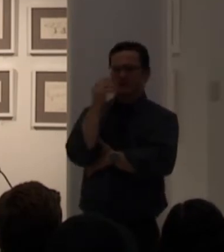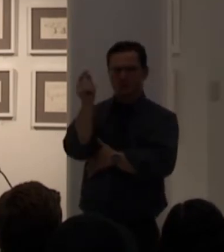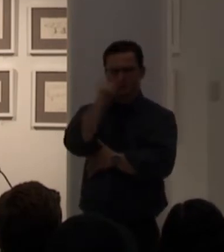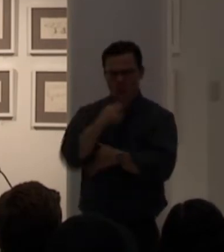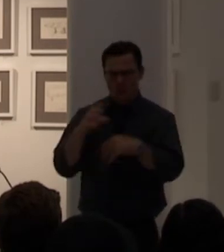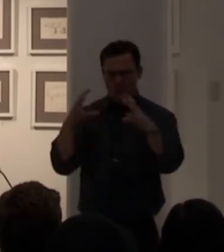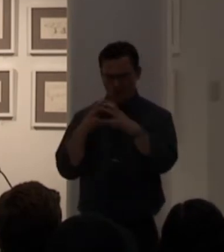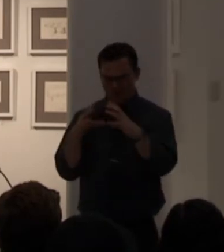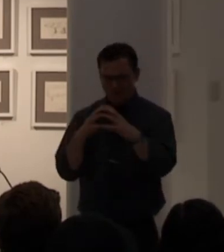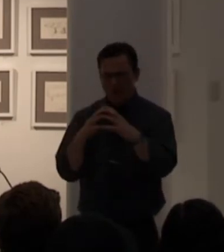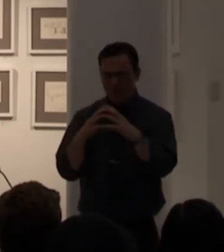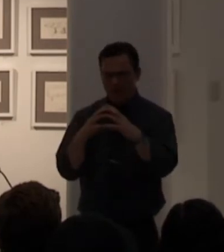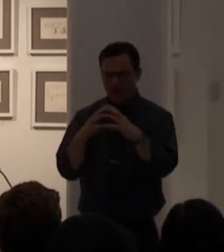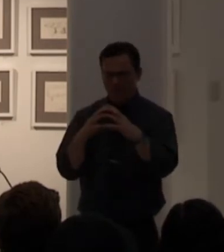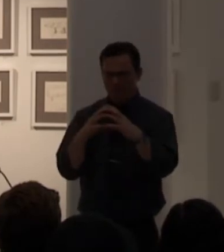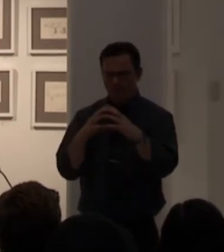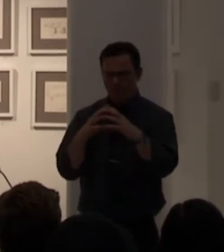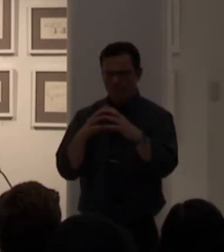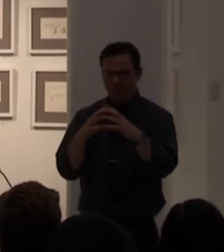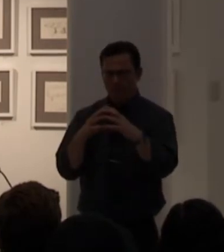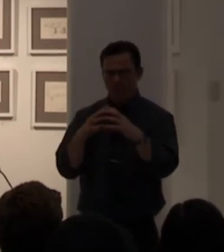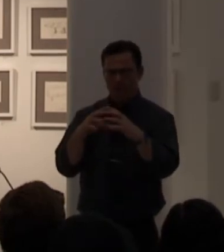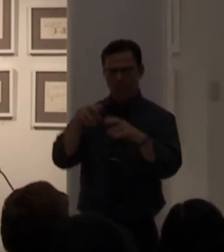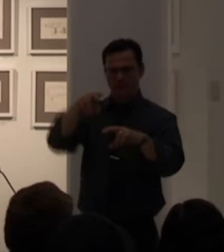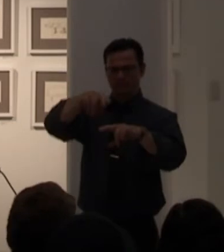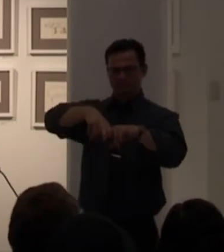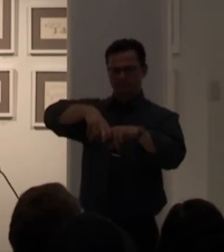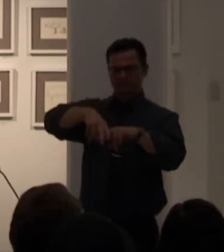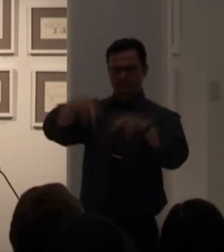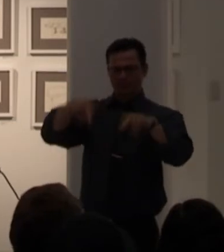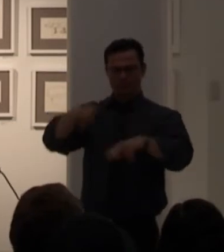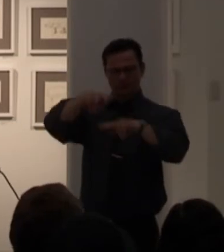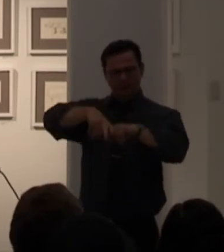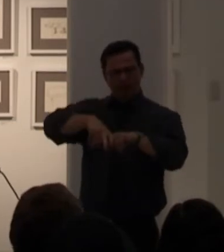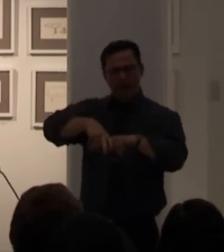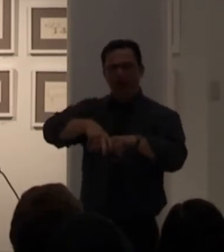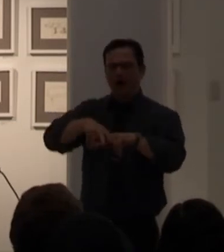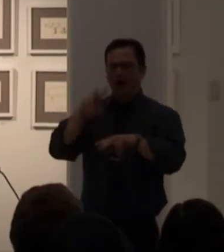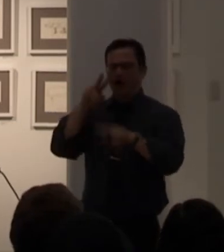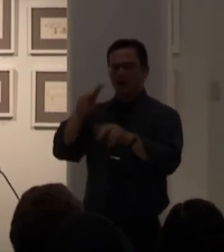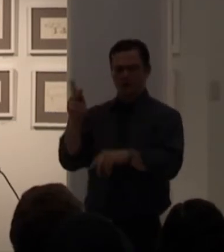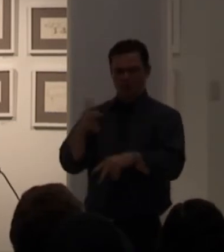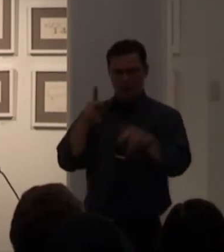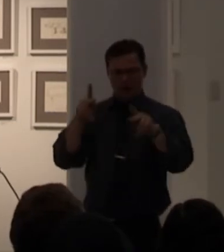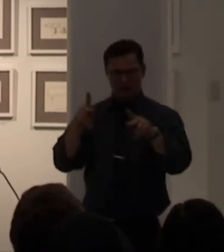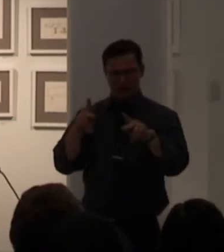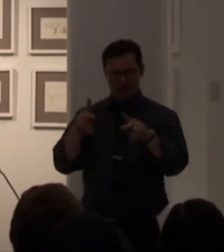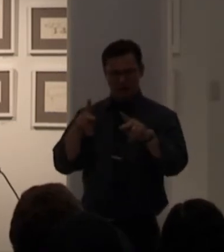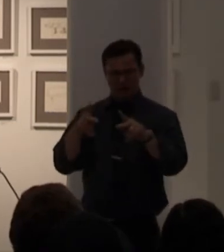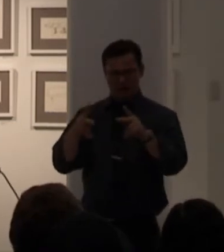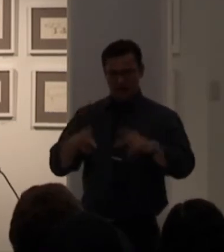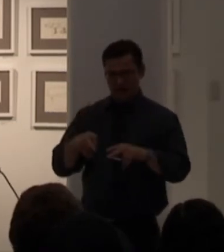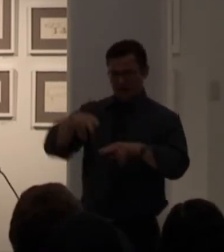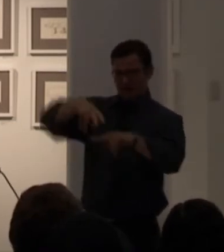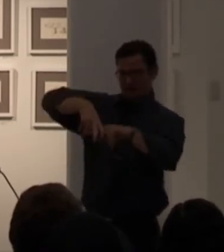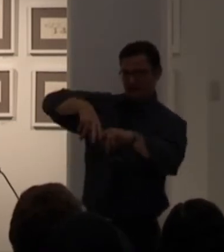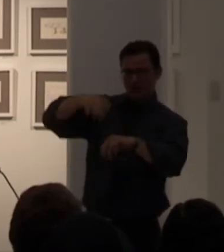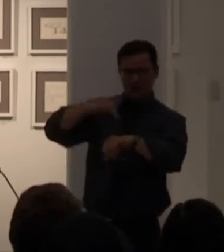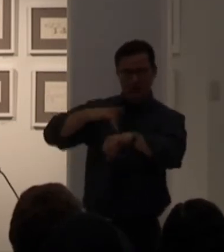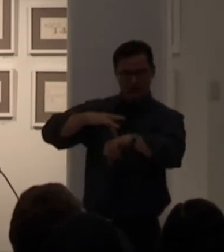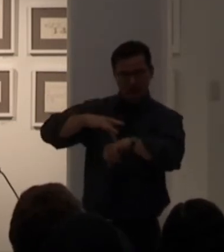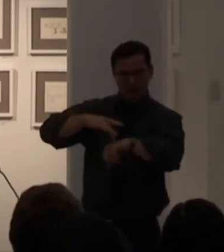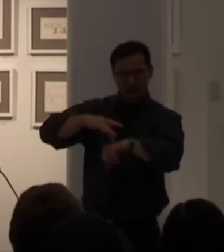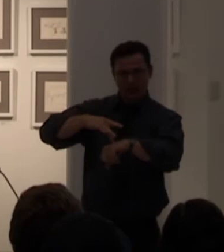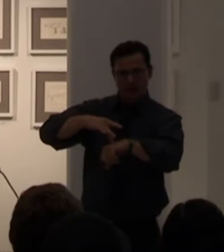ball with a stick figure sitting on it. When I looked at it, I said, the only place where the stick figure is touching the